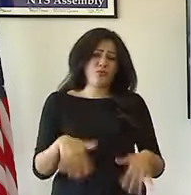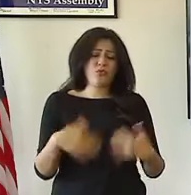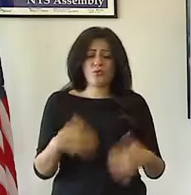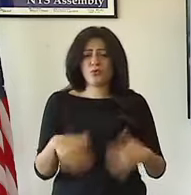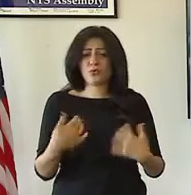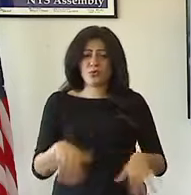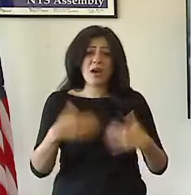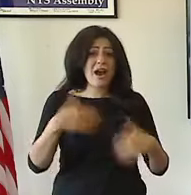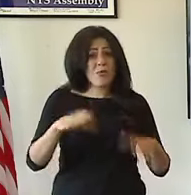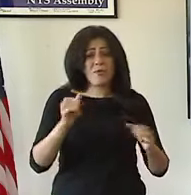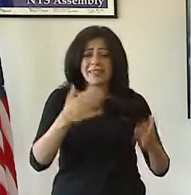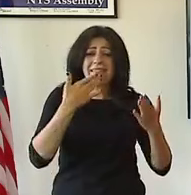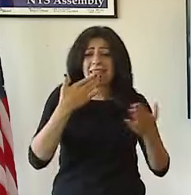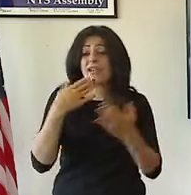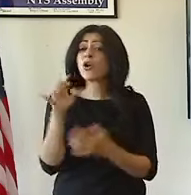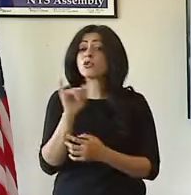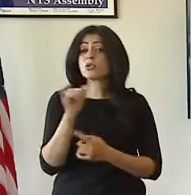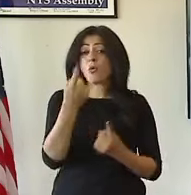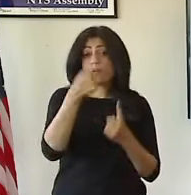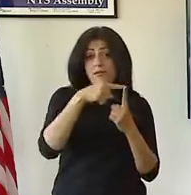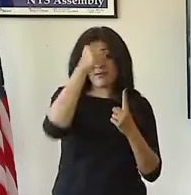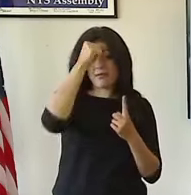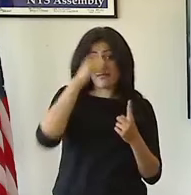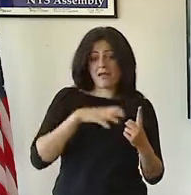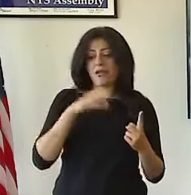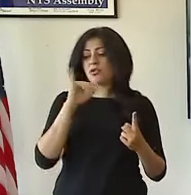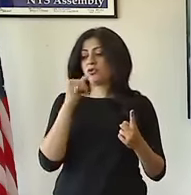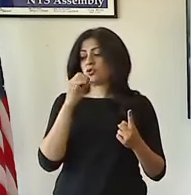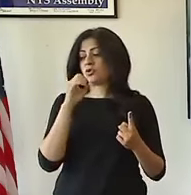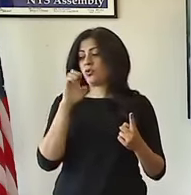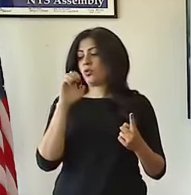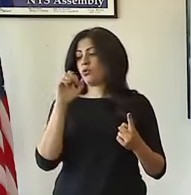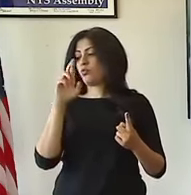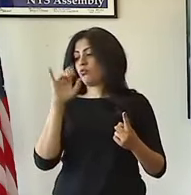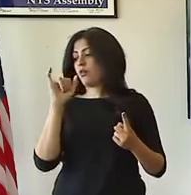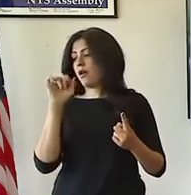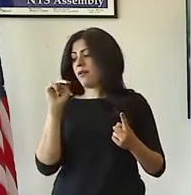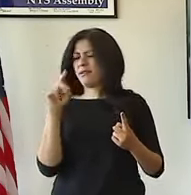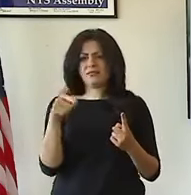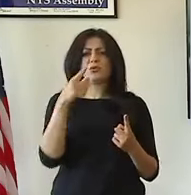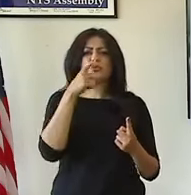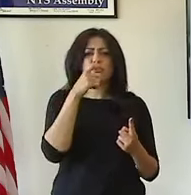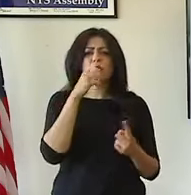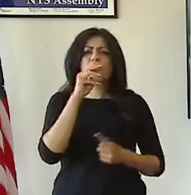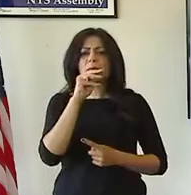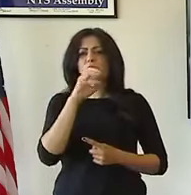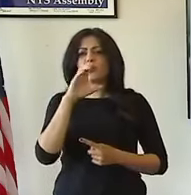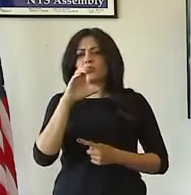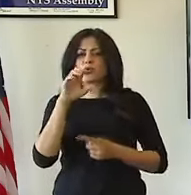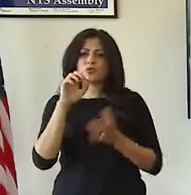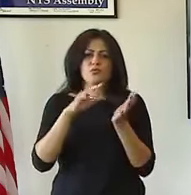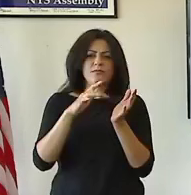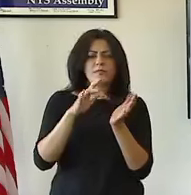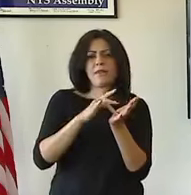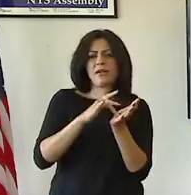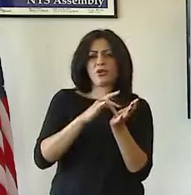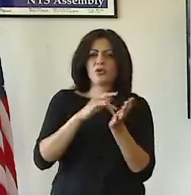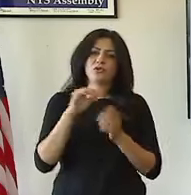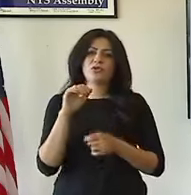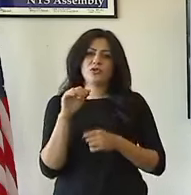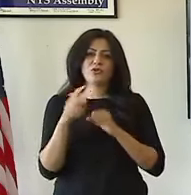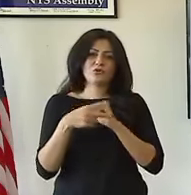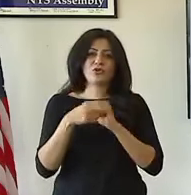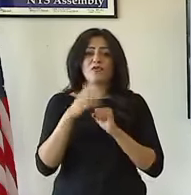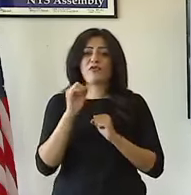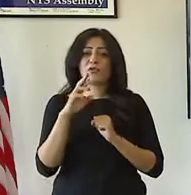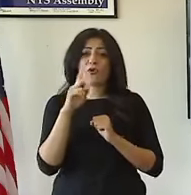and congratulate Joe Ryan. Joe is our Medical Reserve Corps coordinator. He's also a Mets fan.